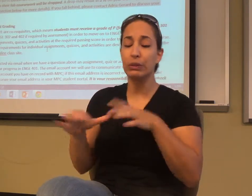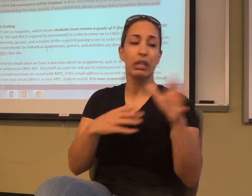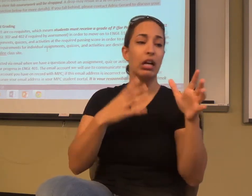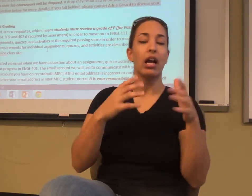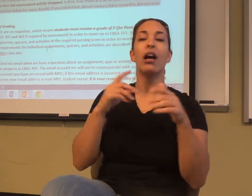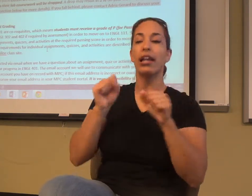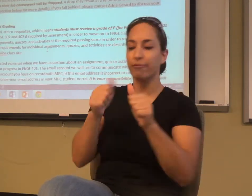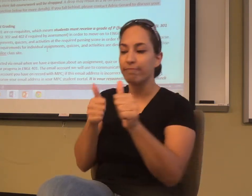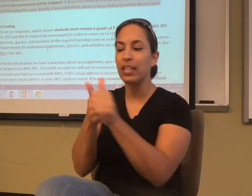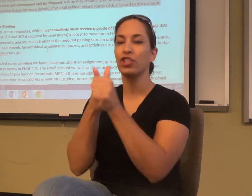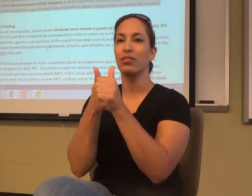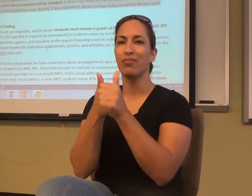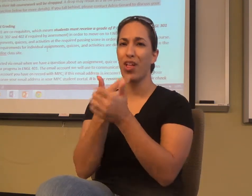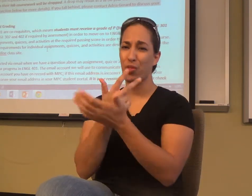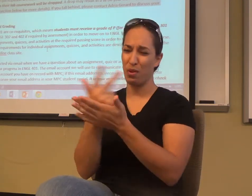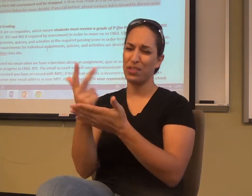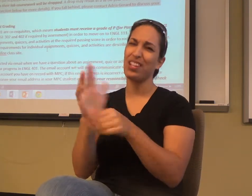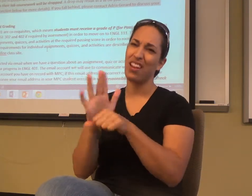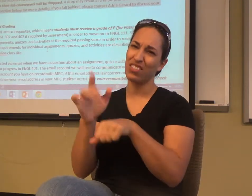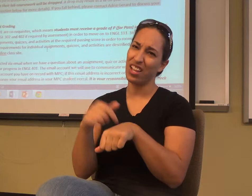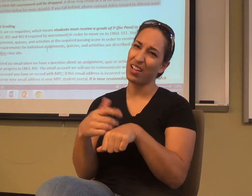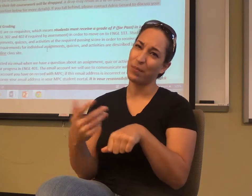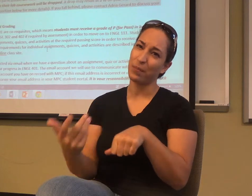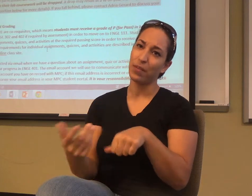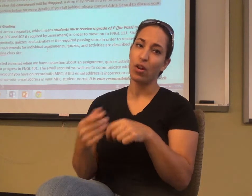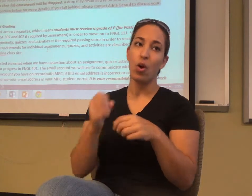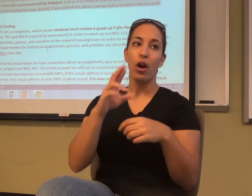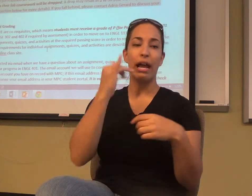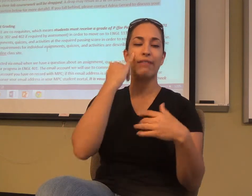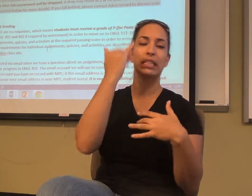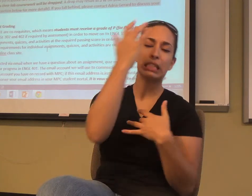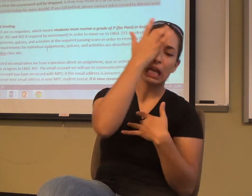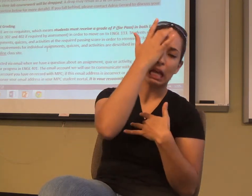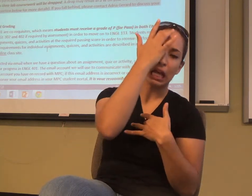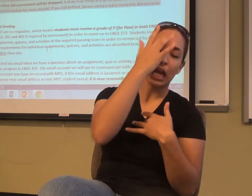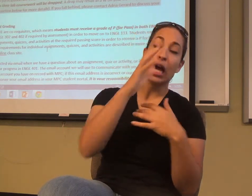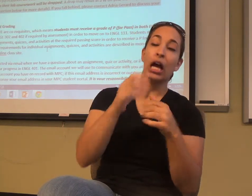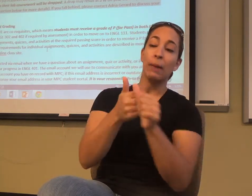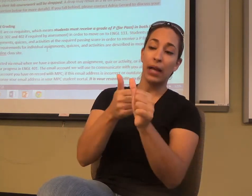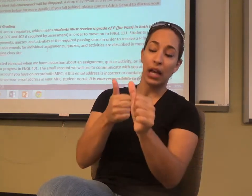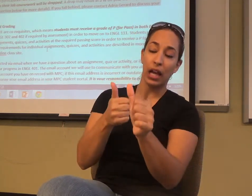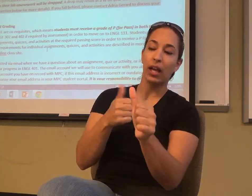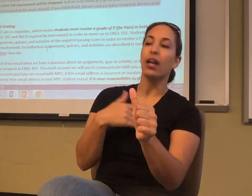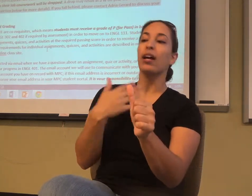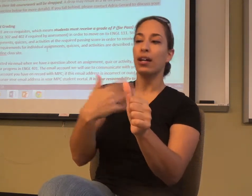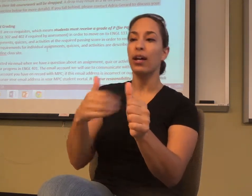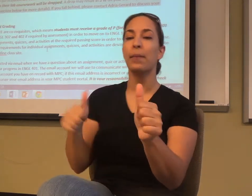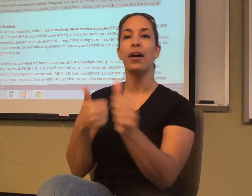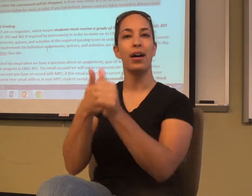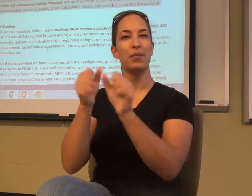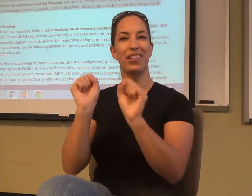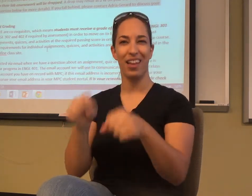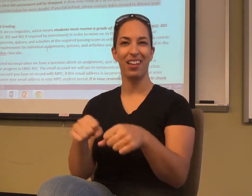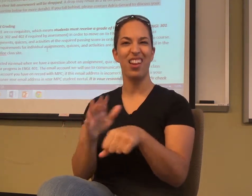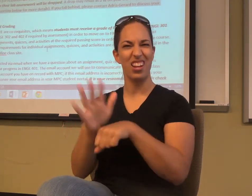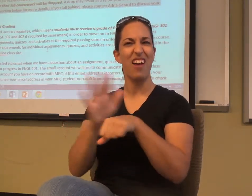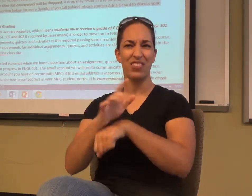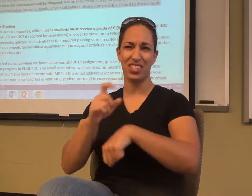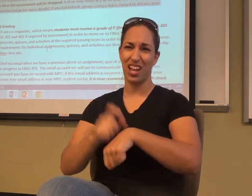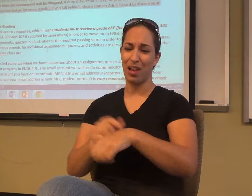hopefully, to recover from that cold or flu that you get here at the end of cold and flu season. 3 weeks is certainly enough